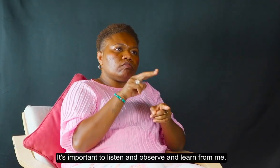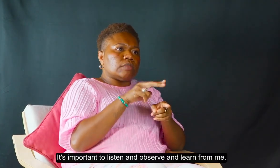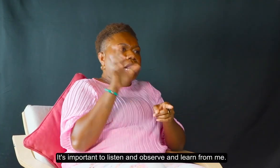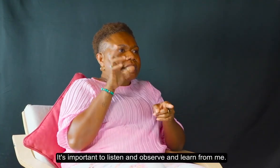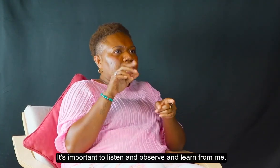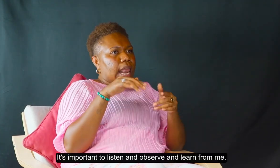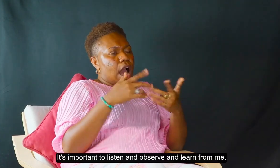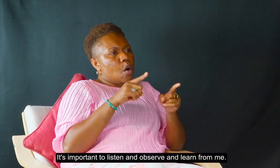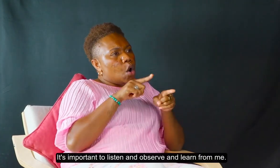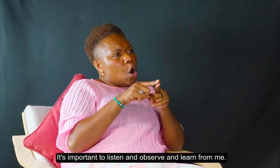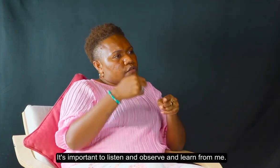me.